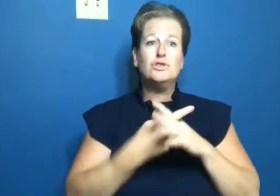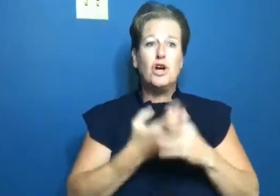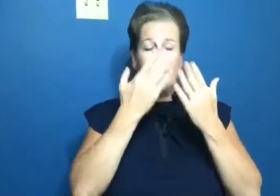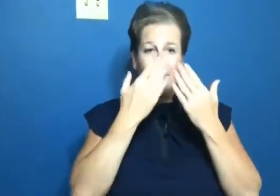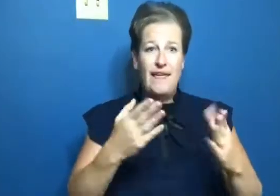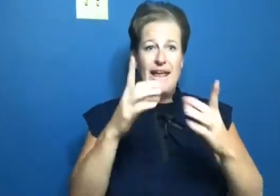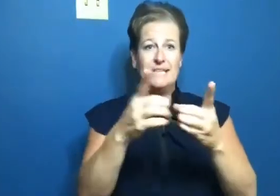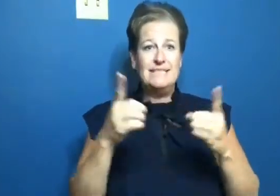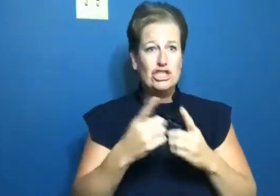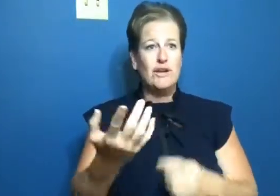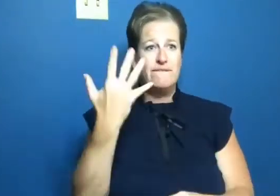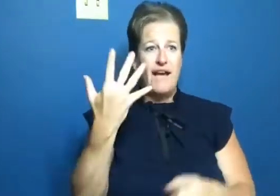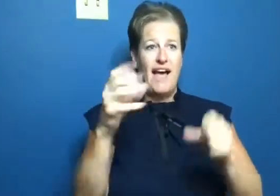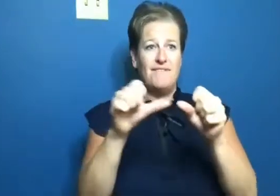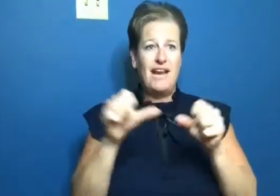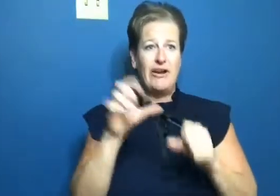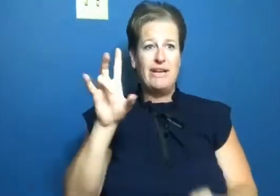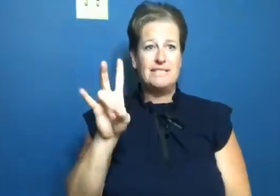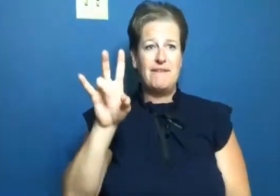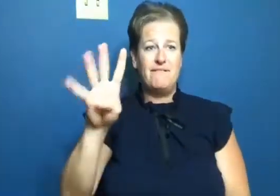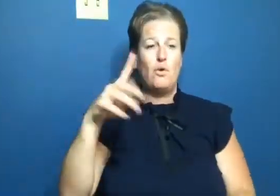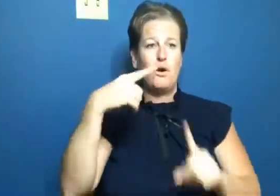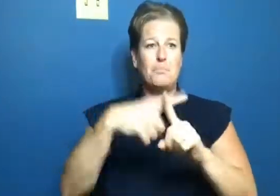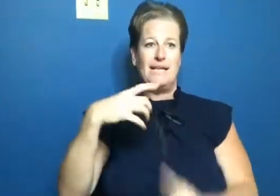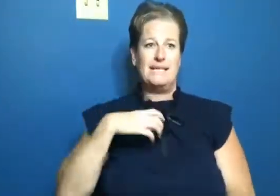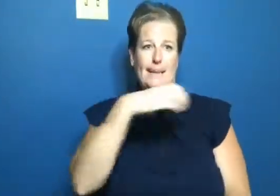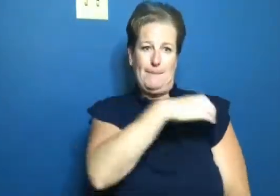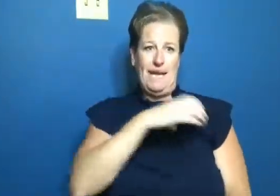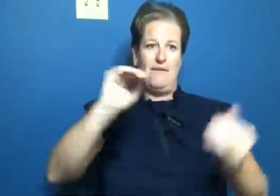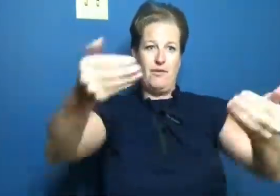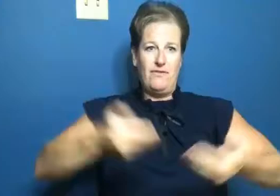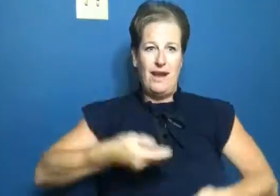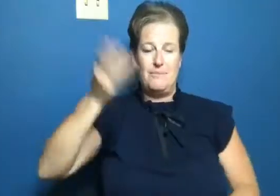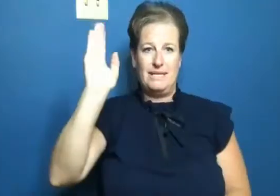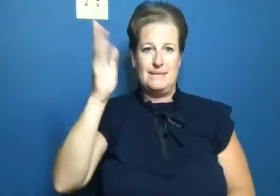Area 74, and the committee for inviting me to be here this morning. What a privilege.